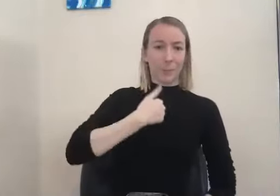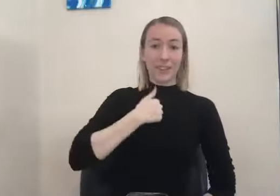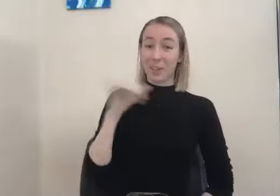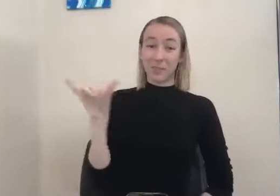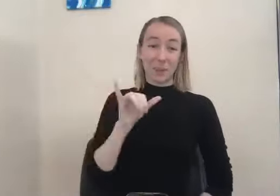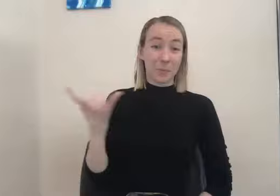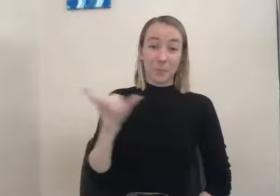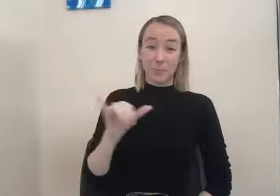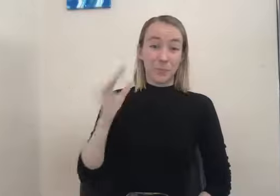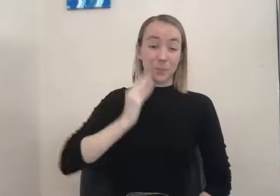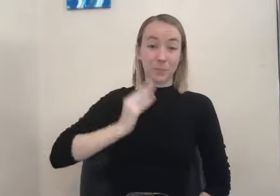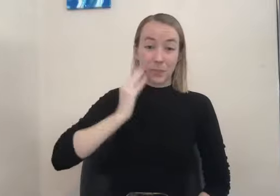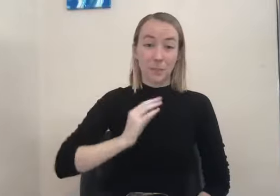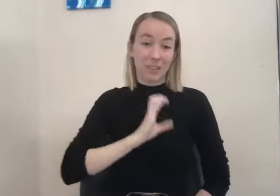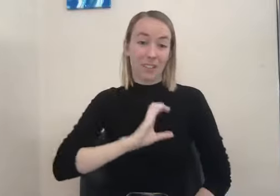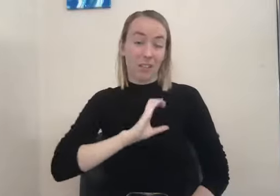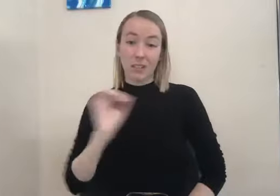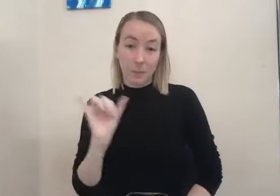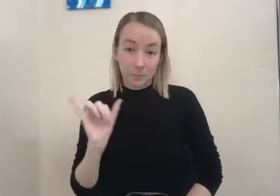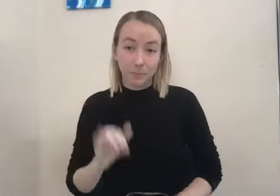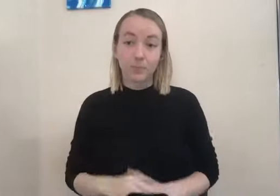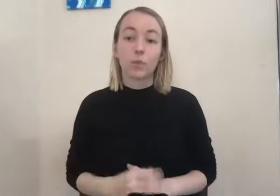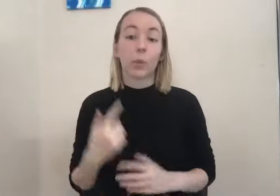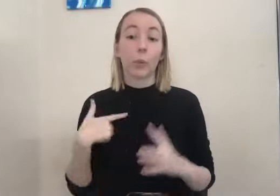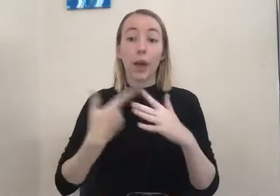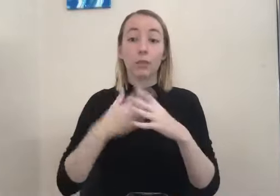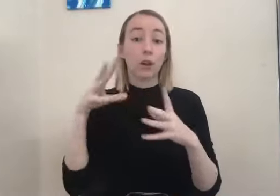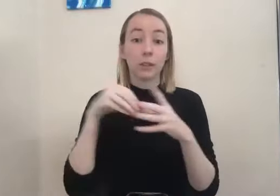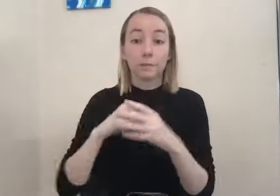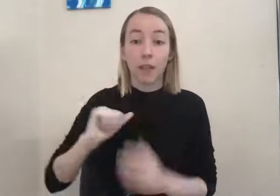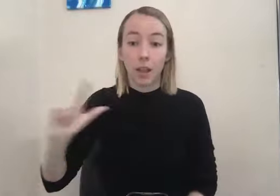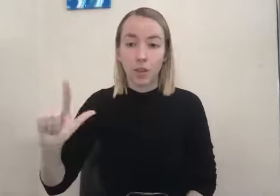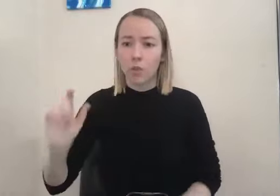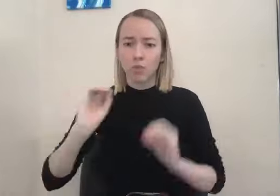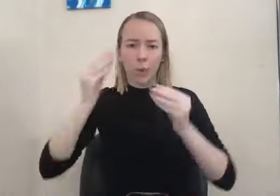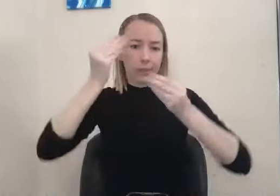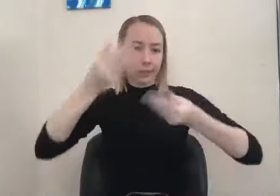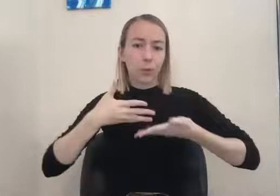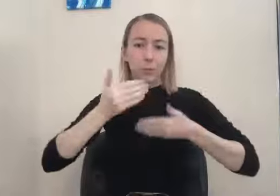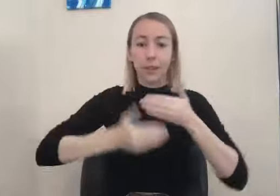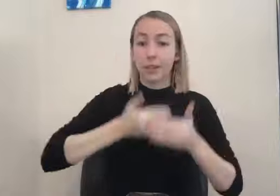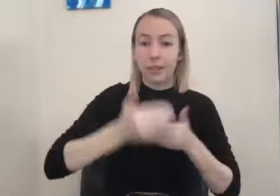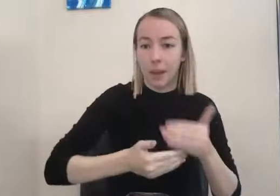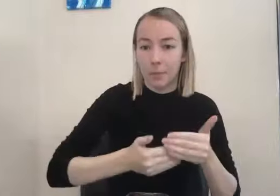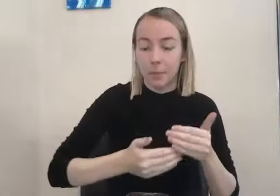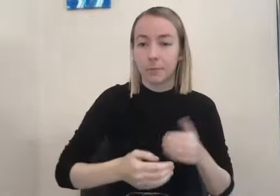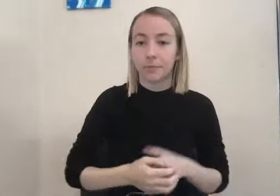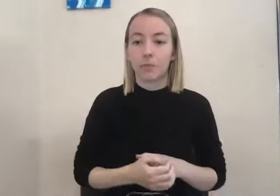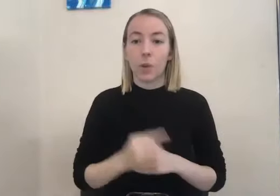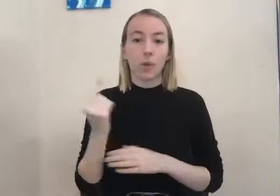on me. So Mary Perrell has always been dear to me in that sense as well, where I picked up a lot of stuff from her. I was brought up with what I believe